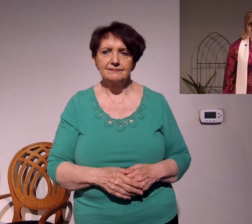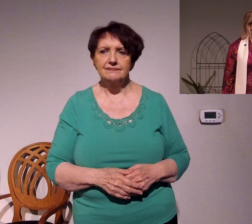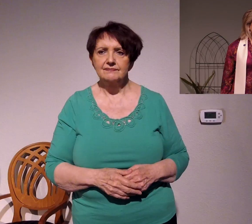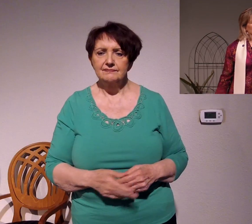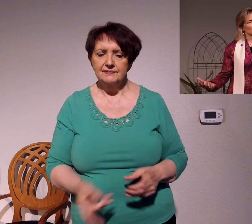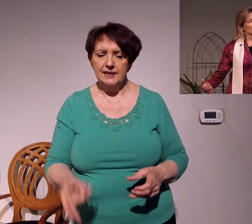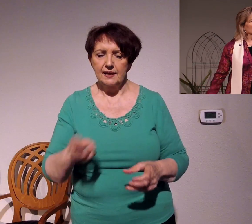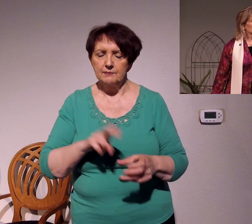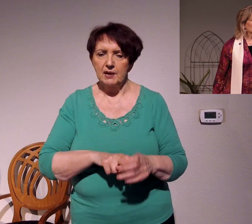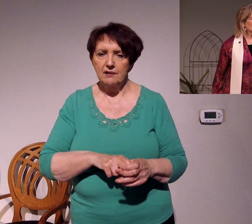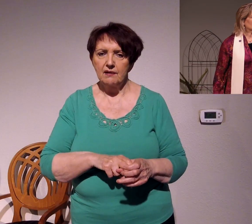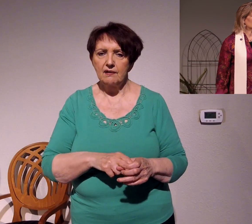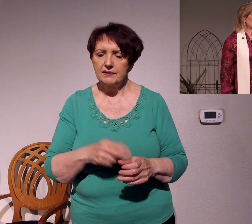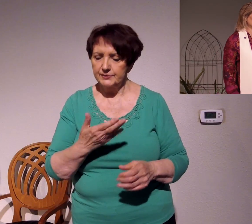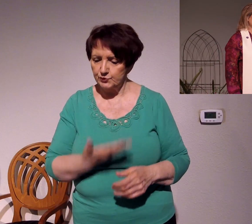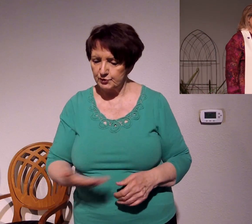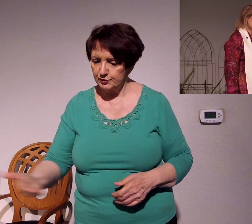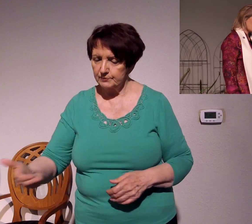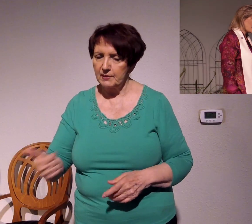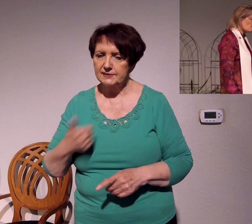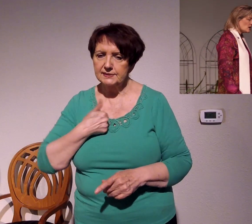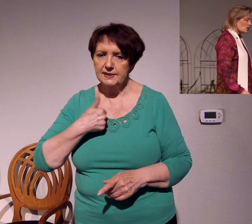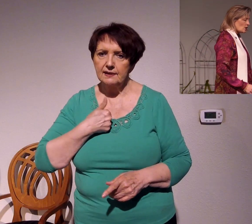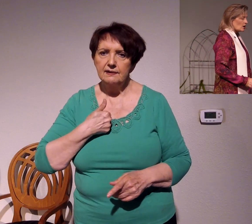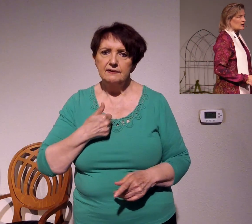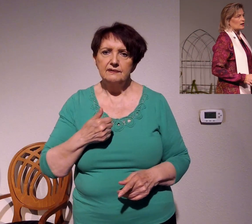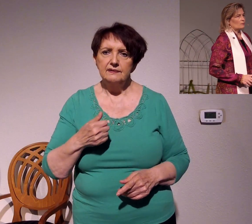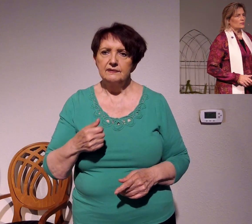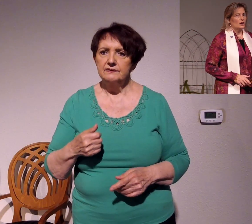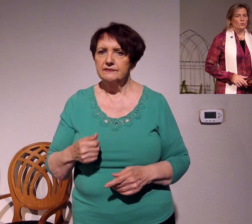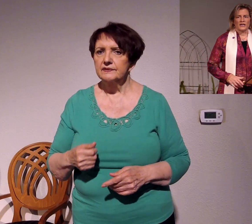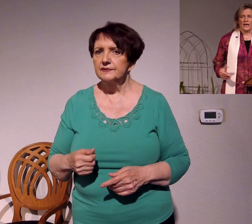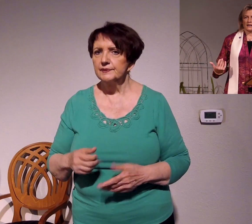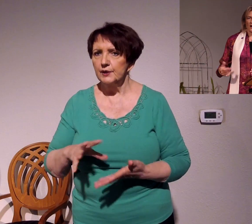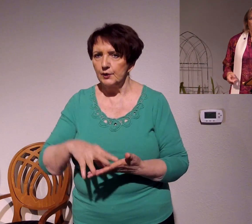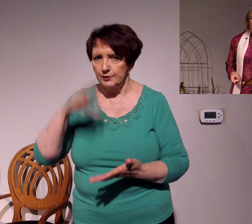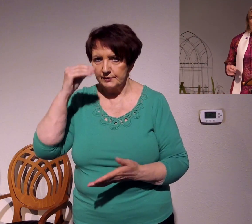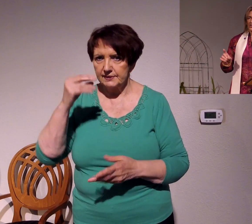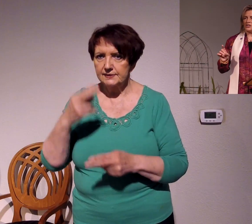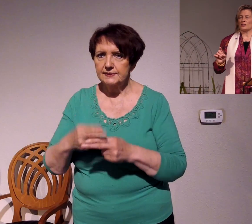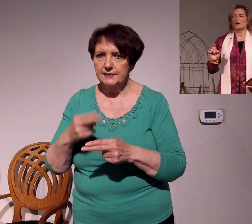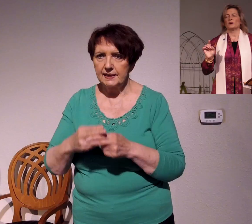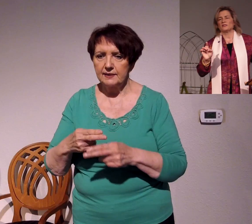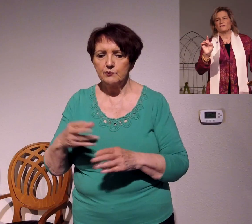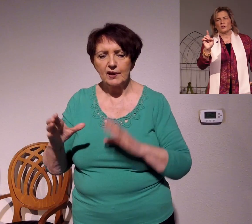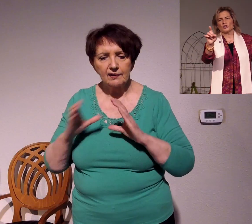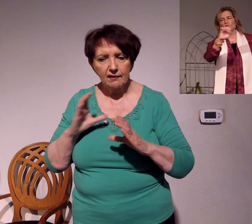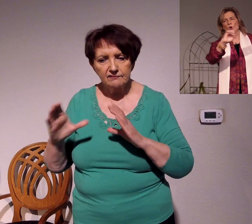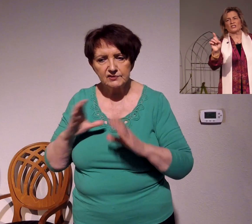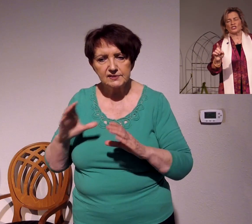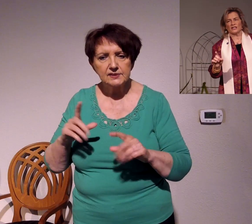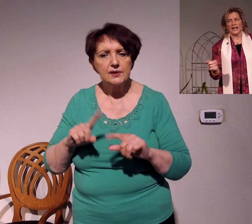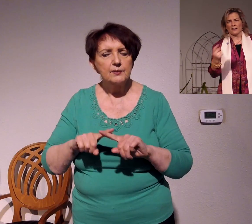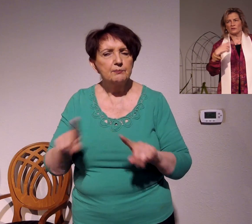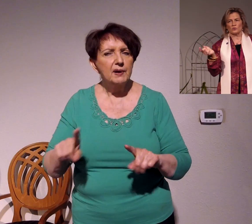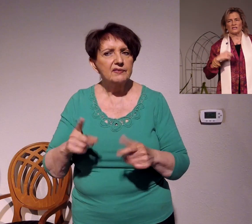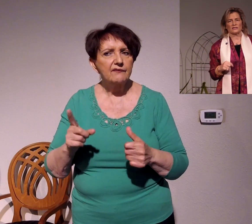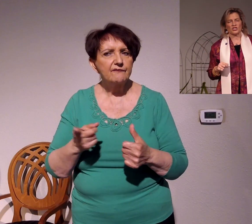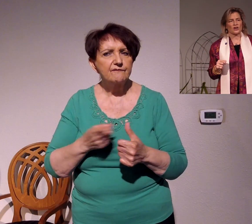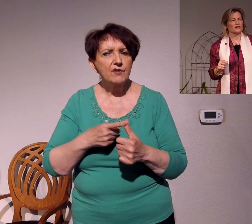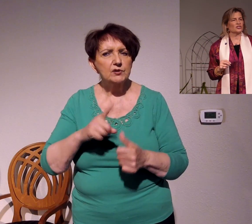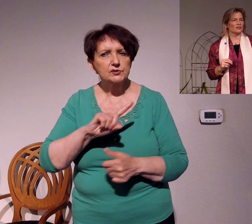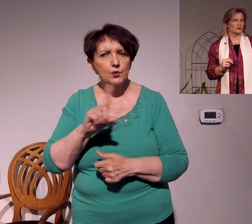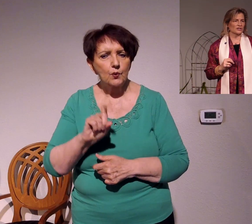my car, I introduced myself, I found out his name, we had a conversation, but the first question, after